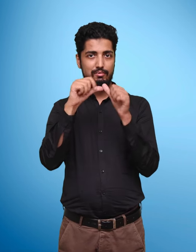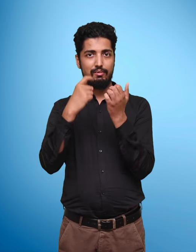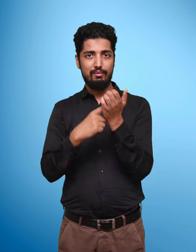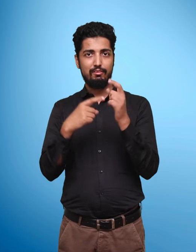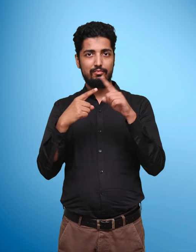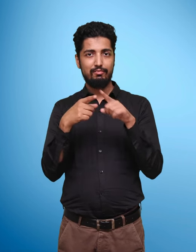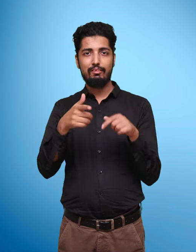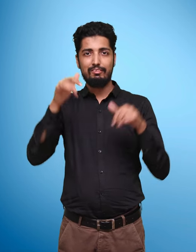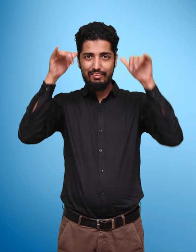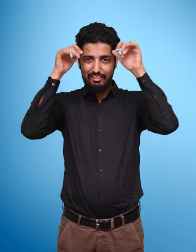Cart.